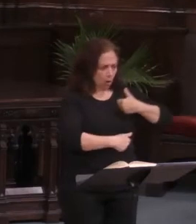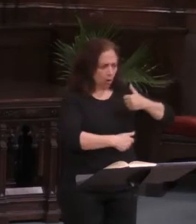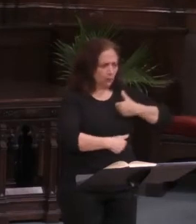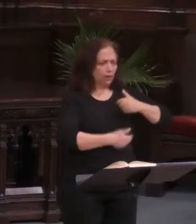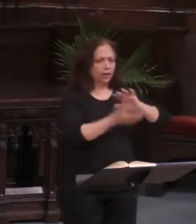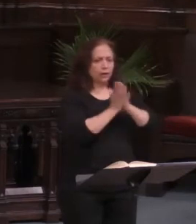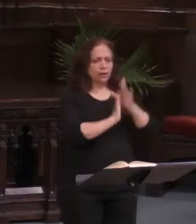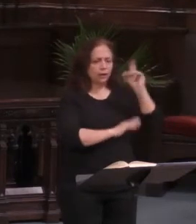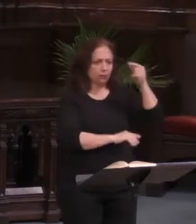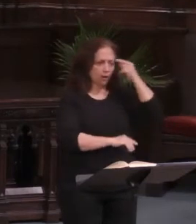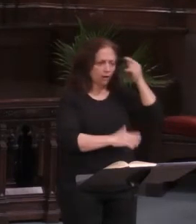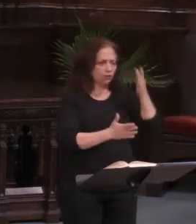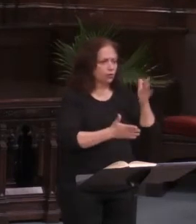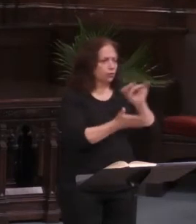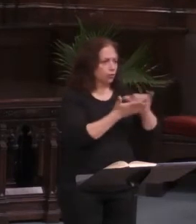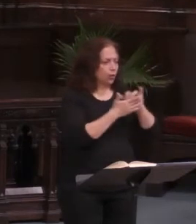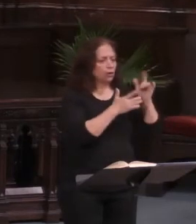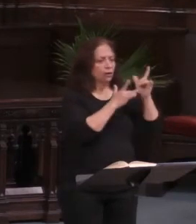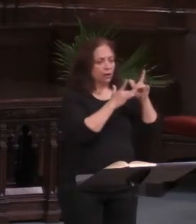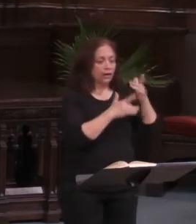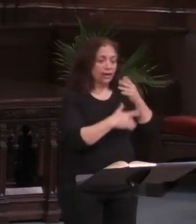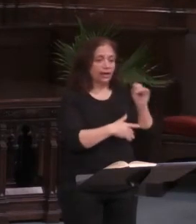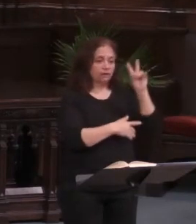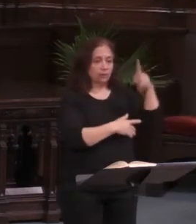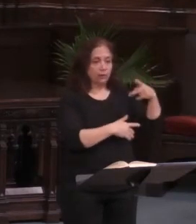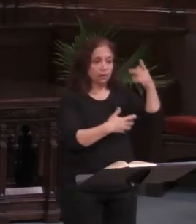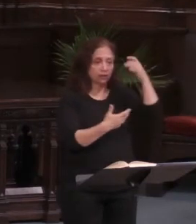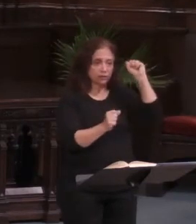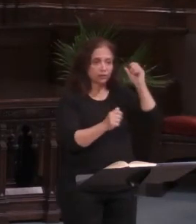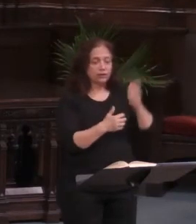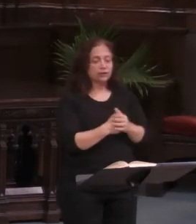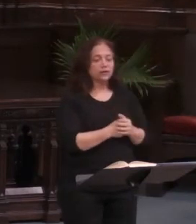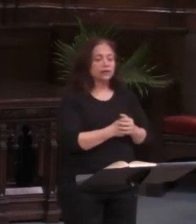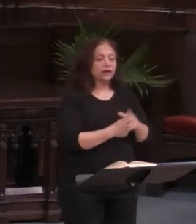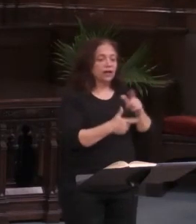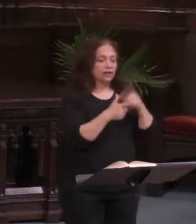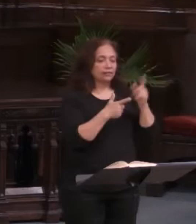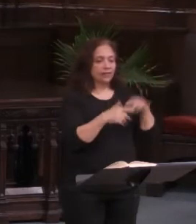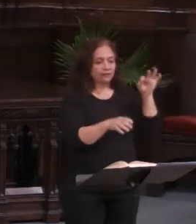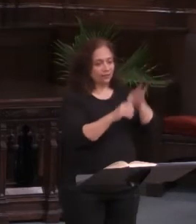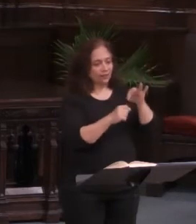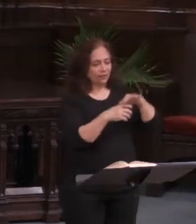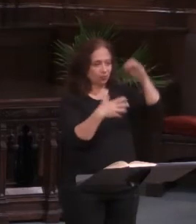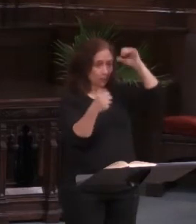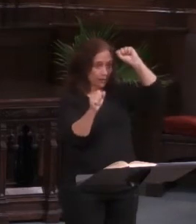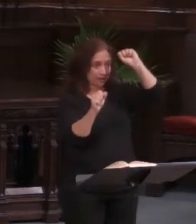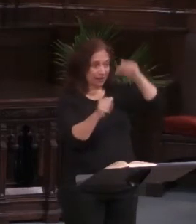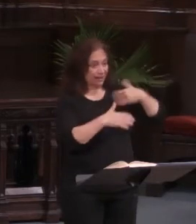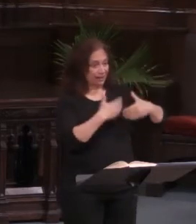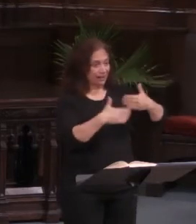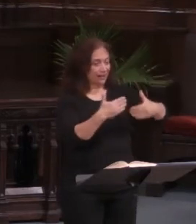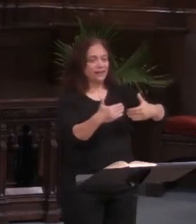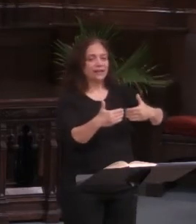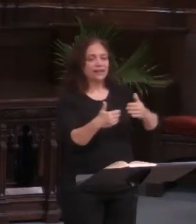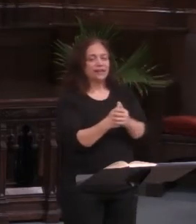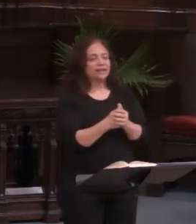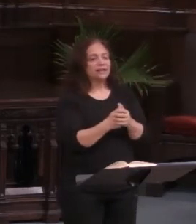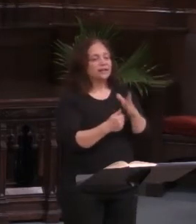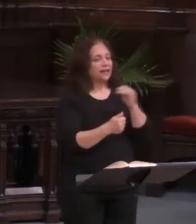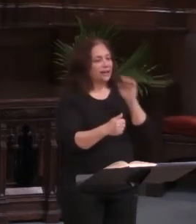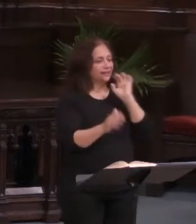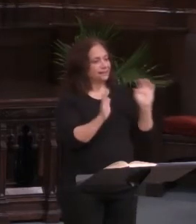became New York Governor, then Vice President. And finally, he was elected President, and his image was